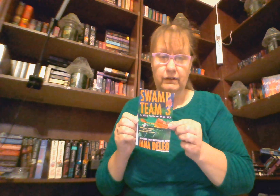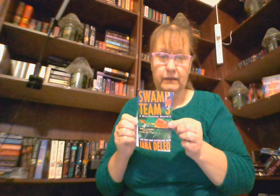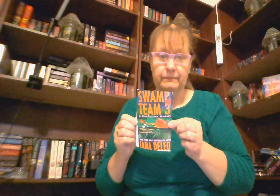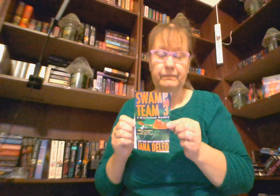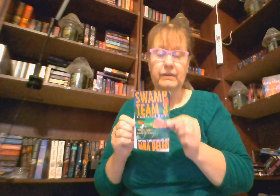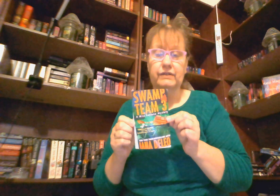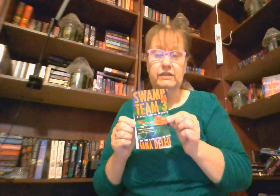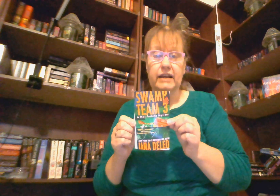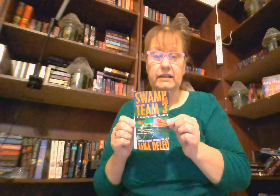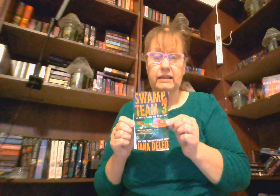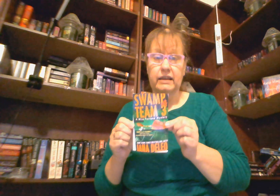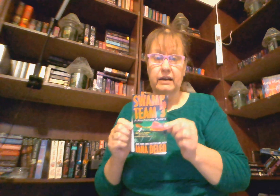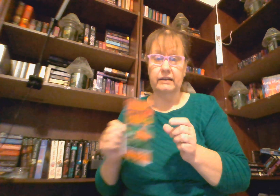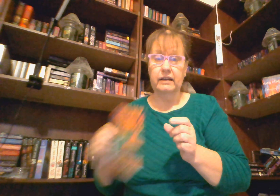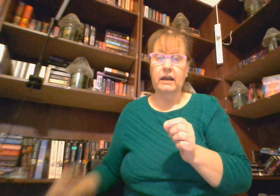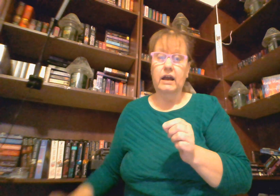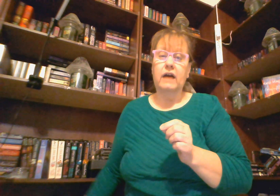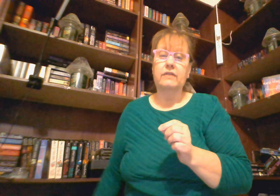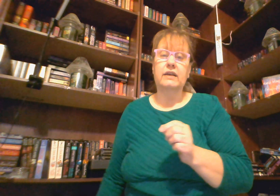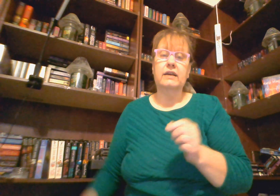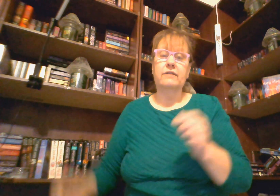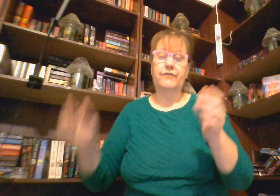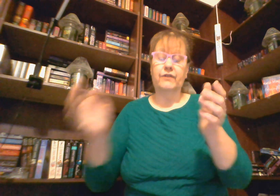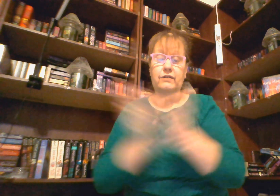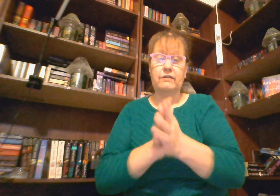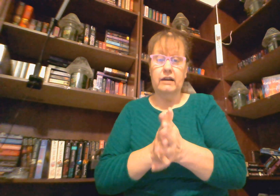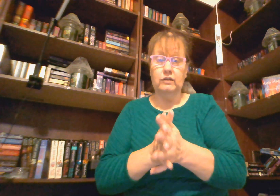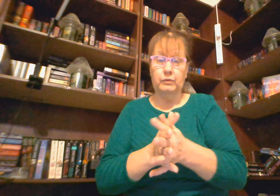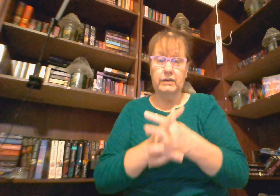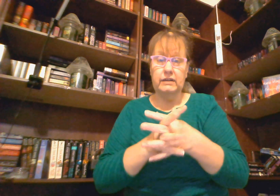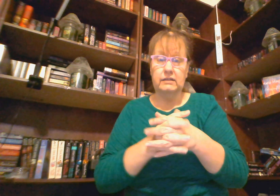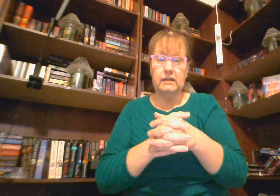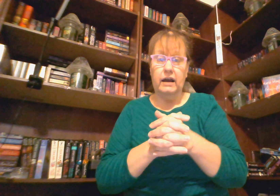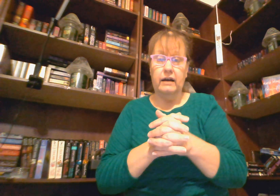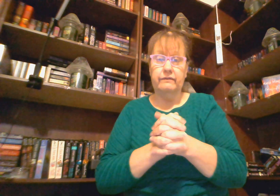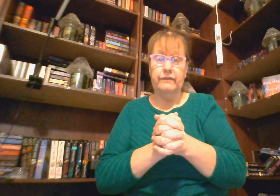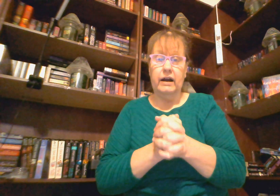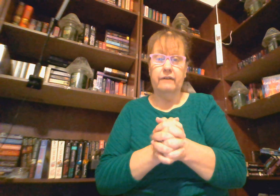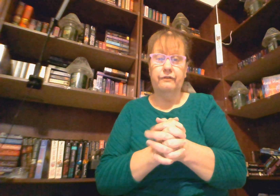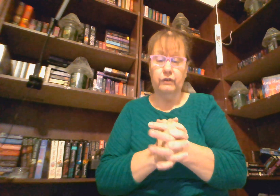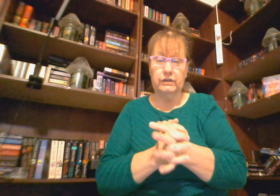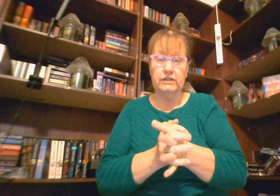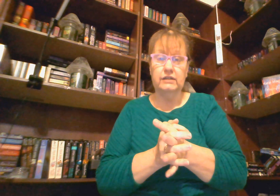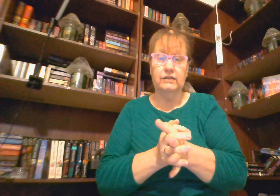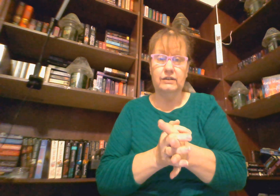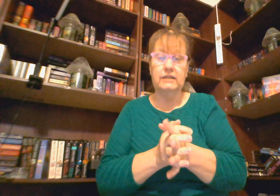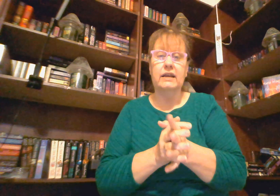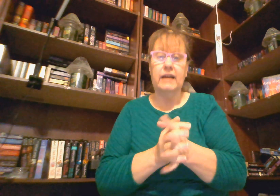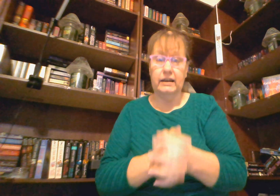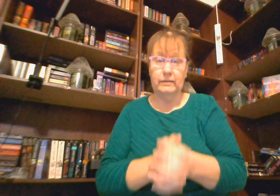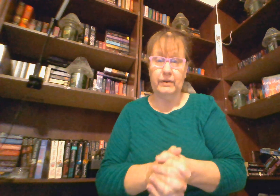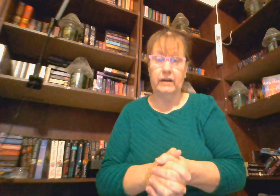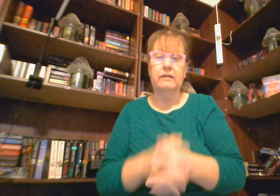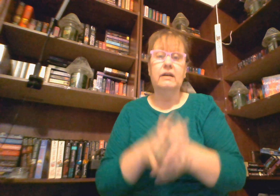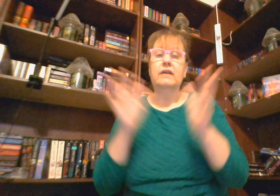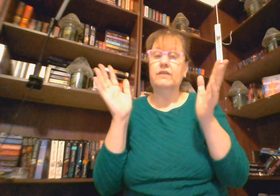crooked. For Jana Deleon, the further exploits of Fortune, Gertie, and Ida Belle. These